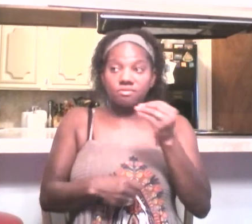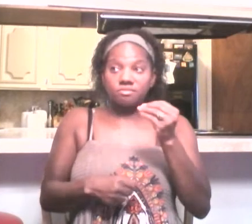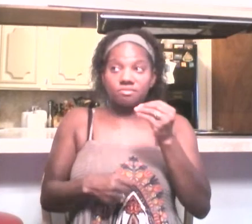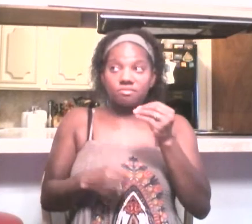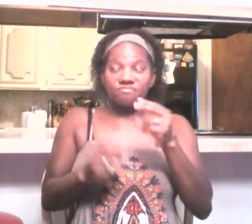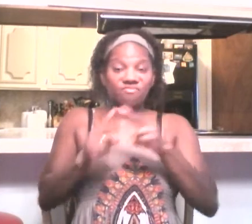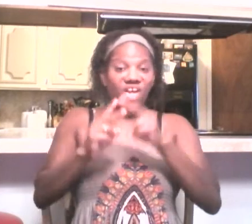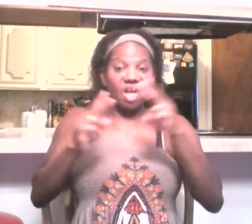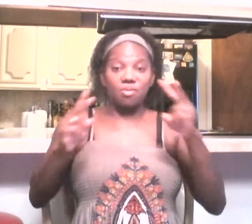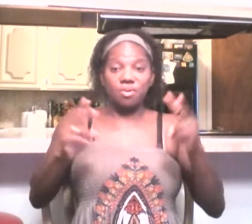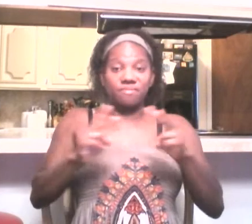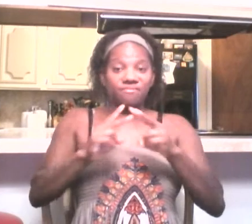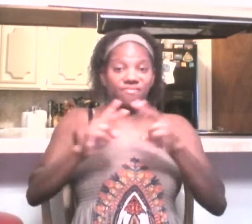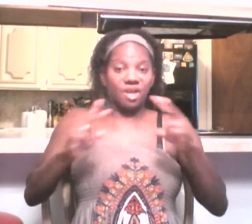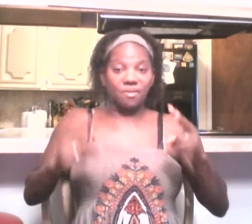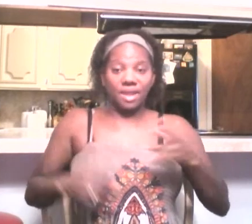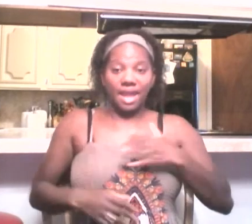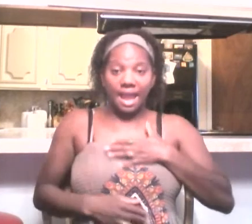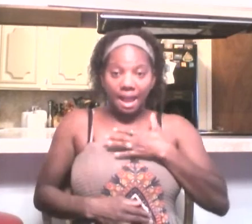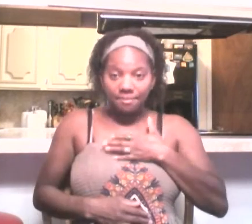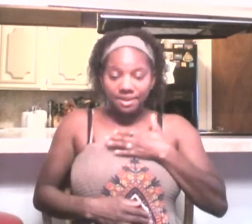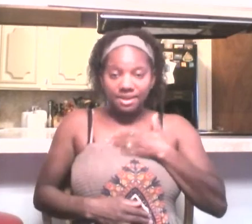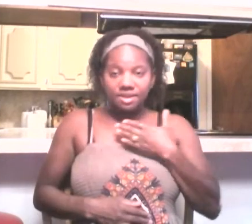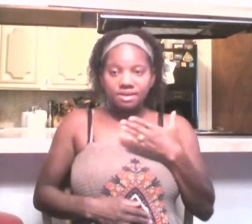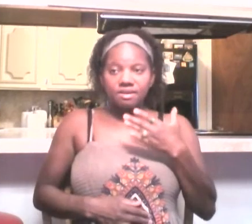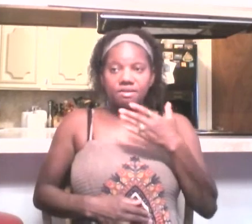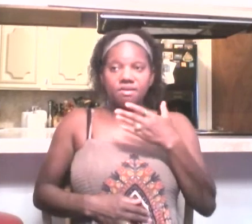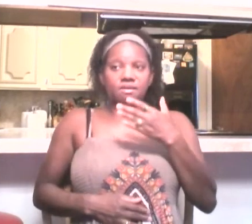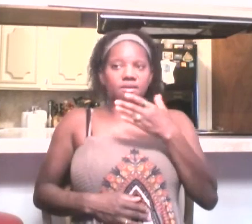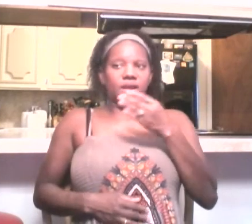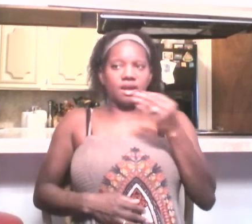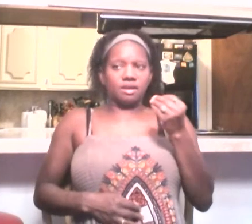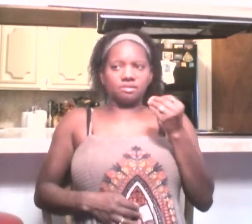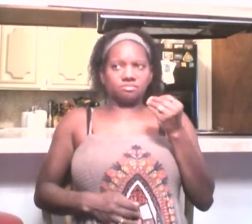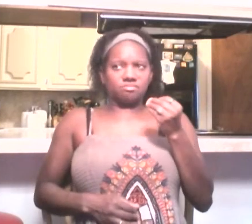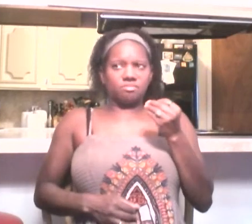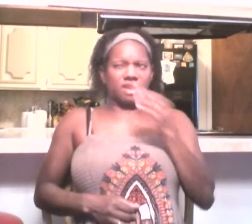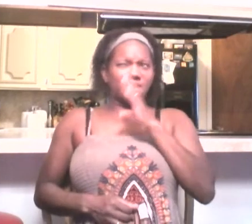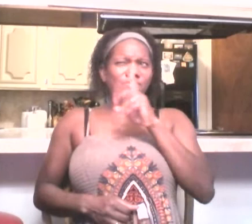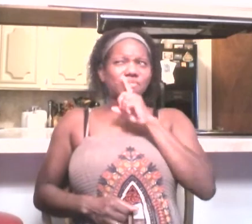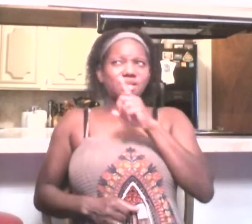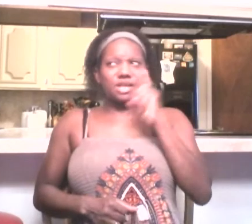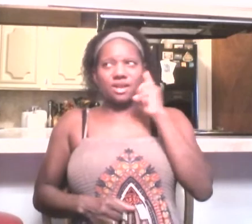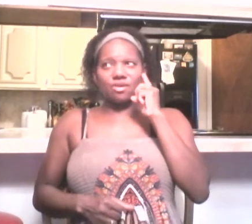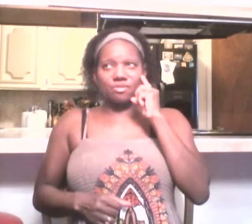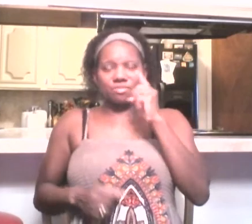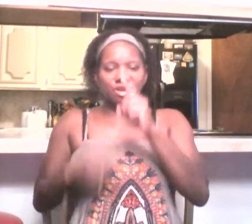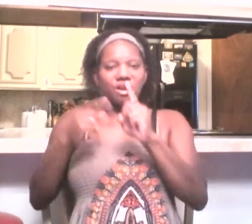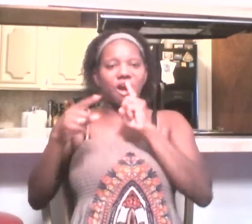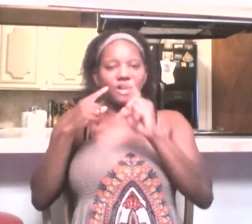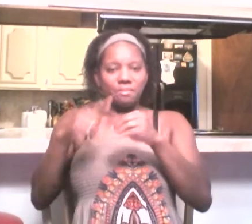And very, very happy. And I never really hear them talk